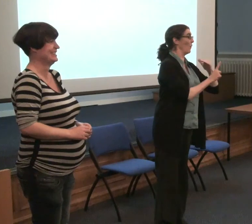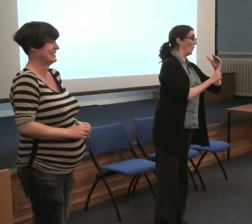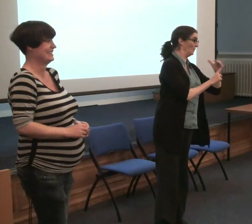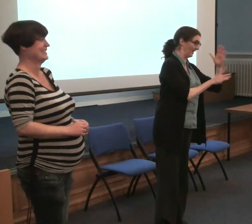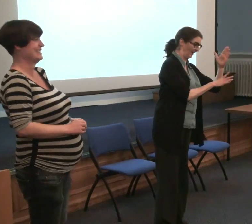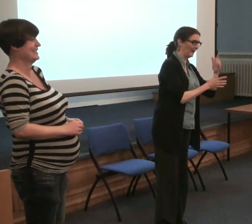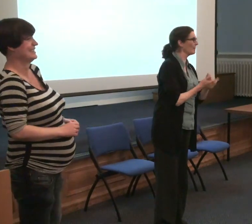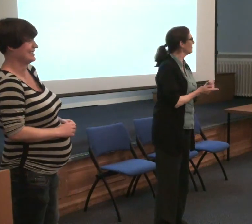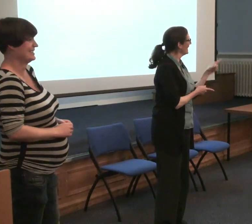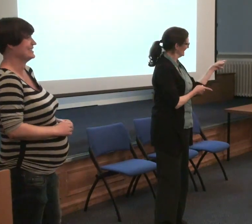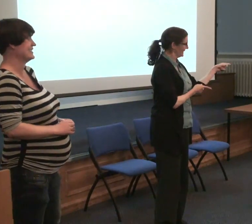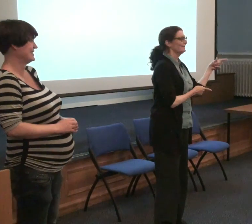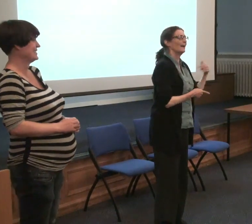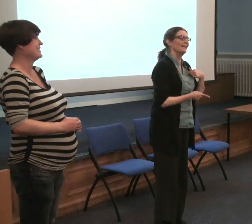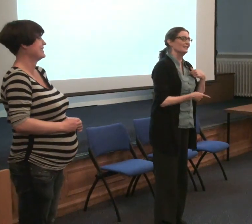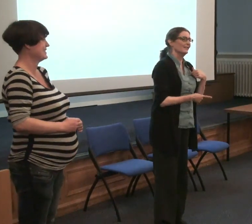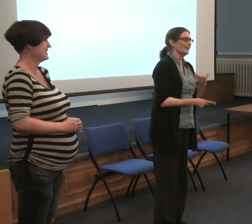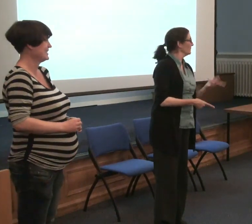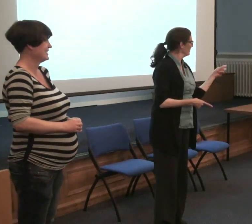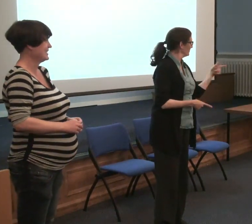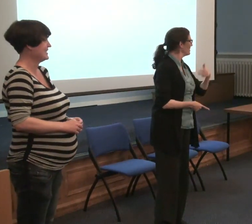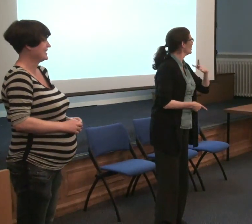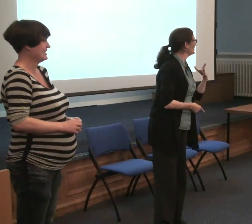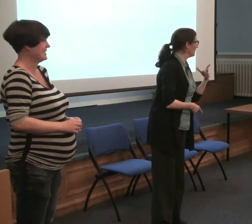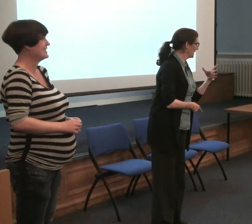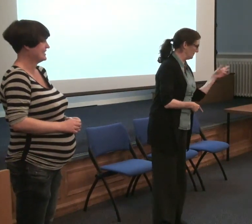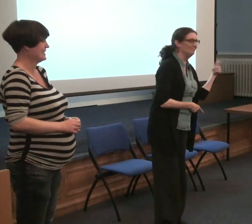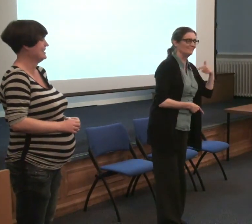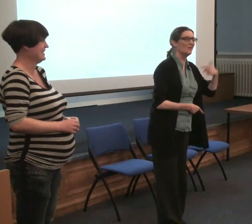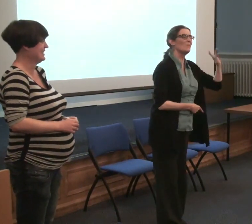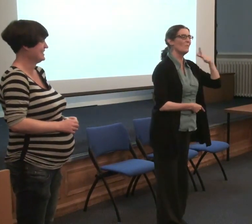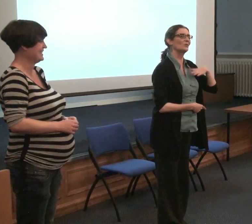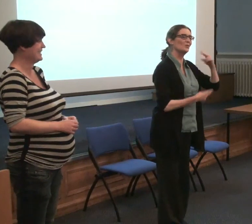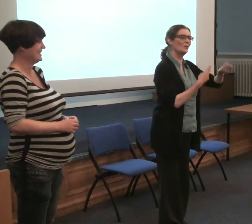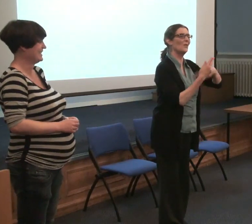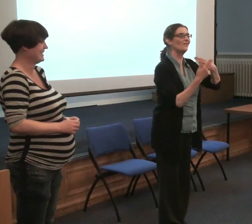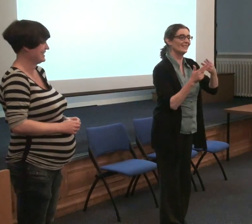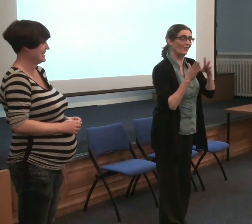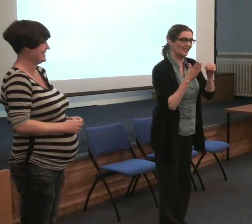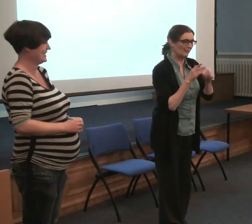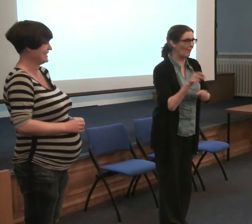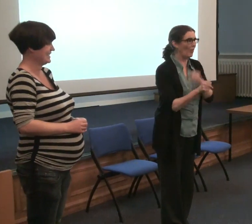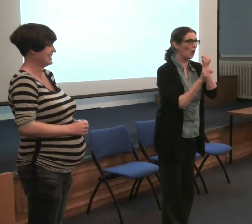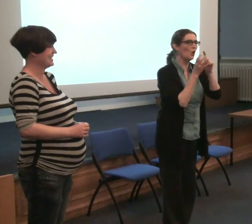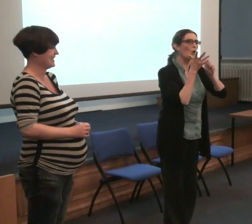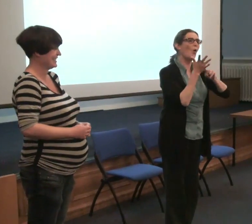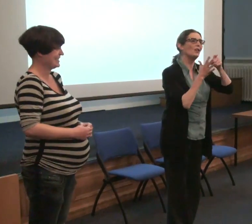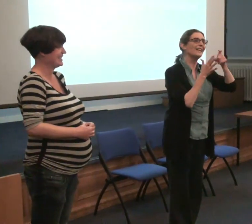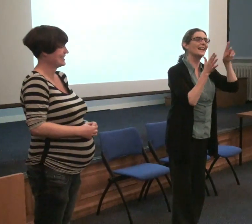visit the Deaf Club of the, what's it called, Amber? Golden Amber. Try and get some Golden Amber people along, because they